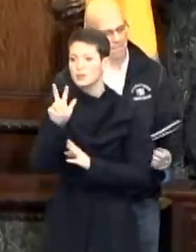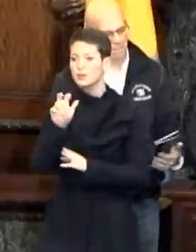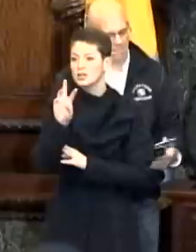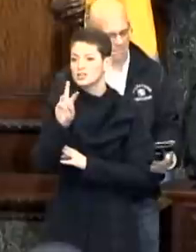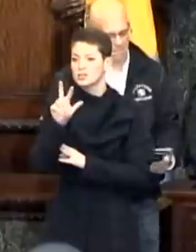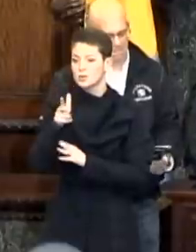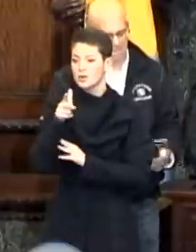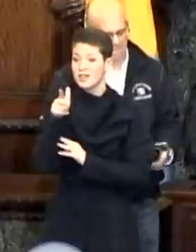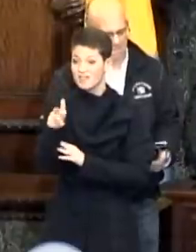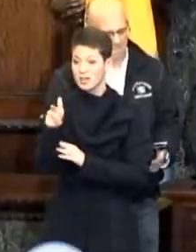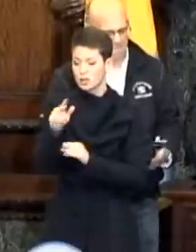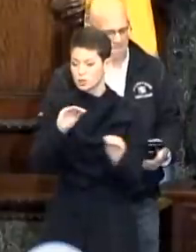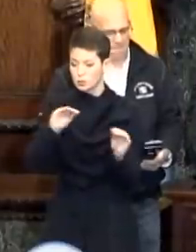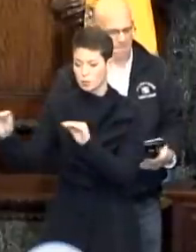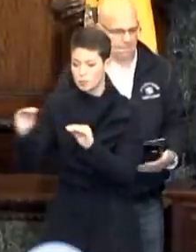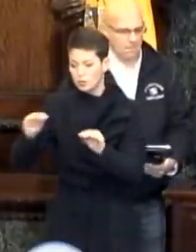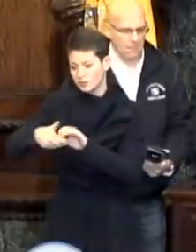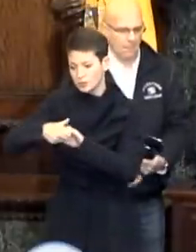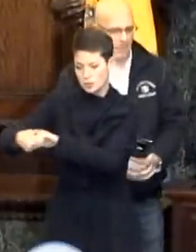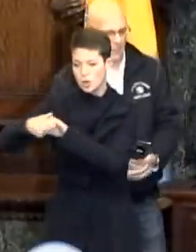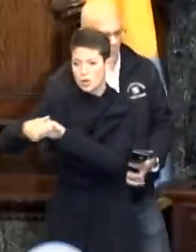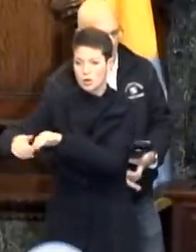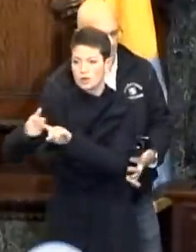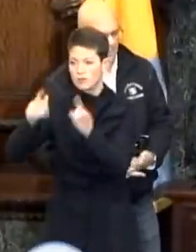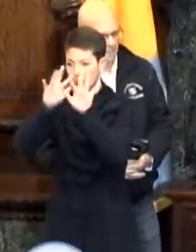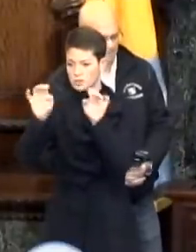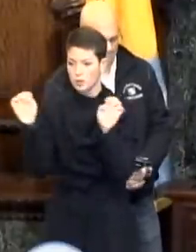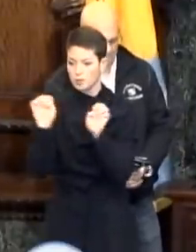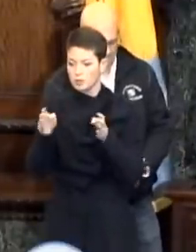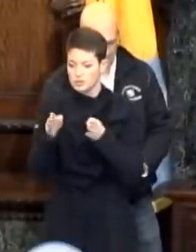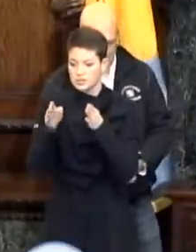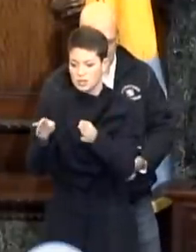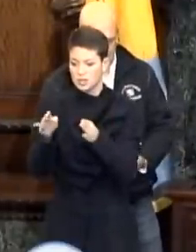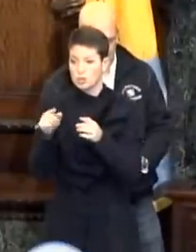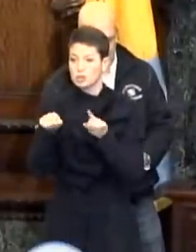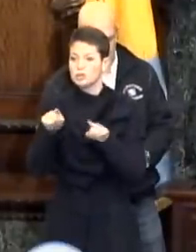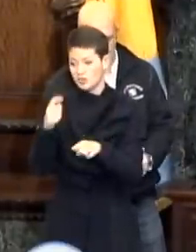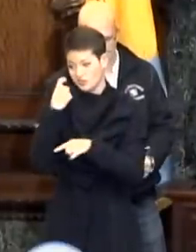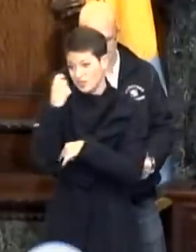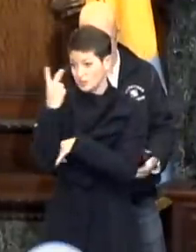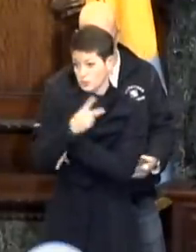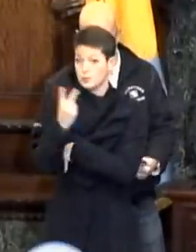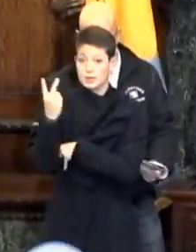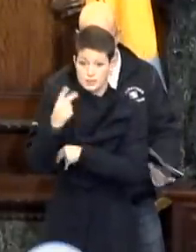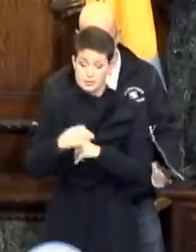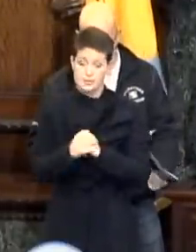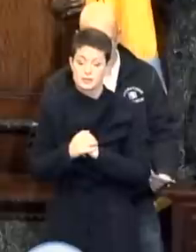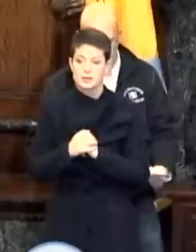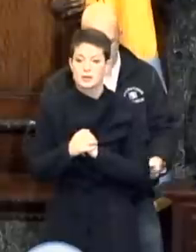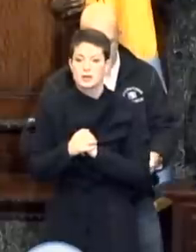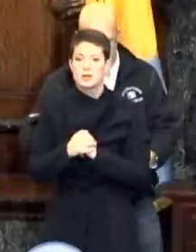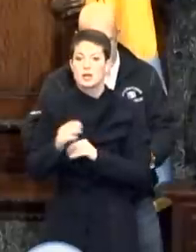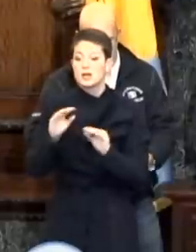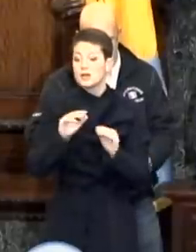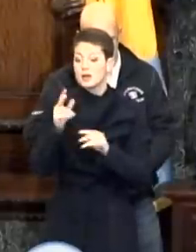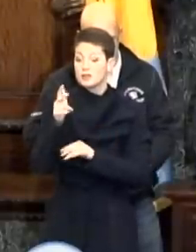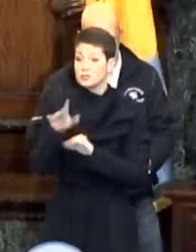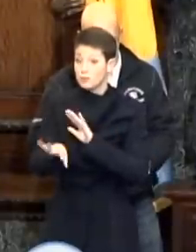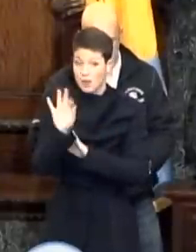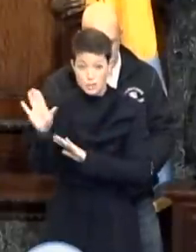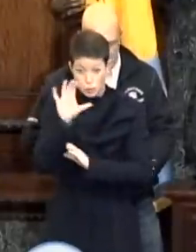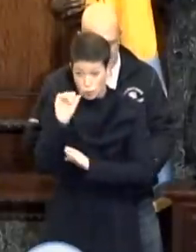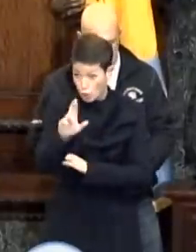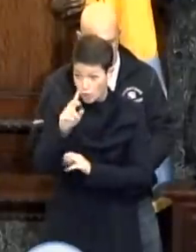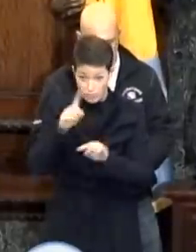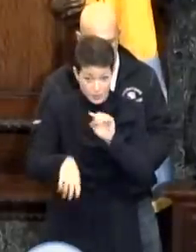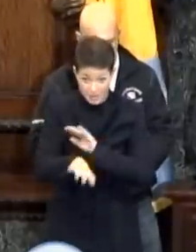363 vehicles were relocated off of snow emergency routes during this winter snow event. To find a relocated vehicle, if you